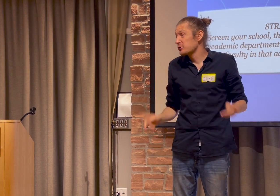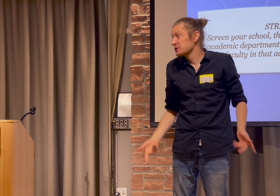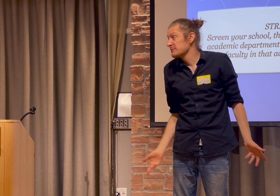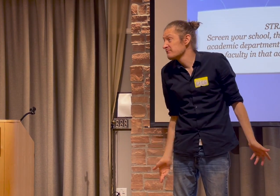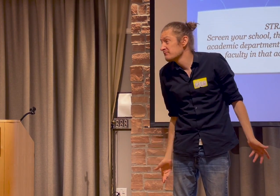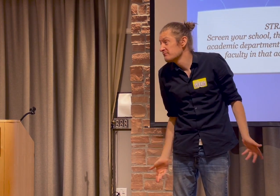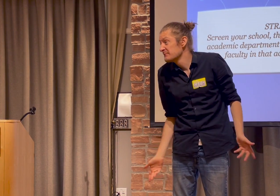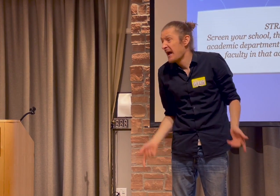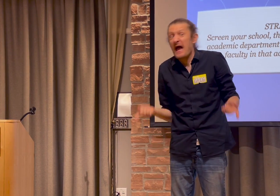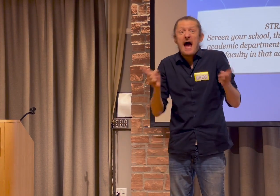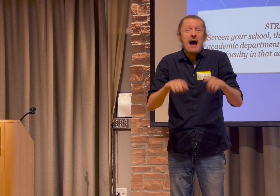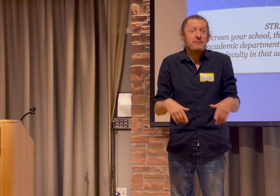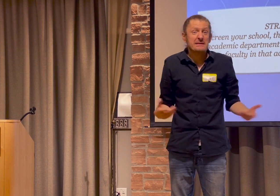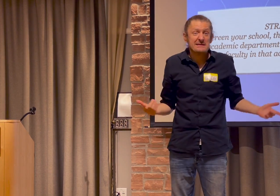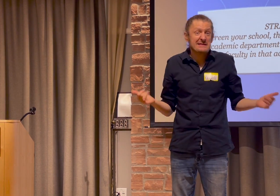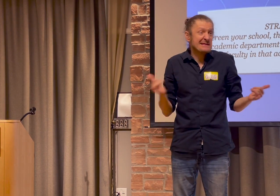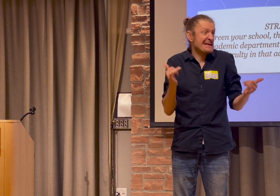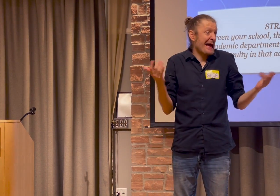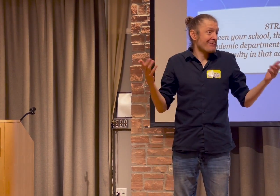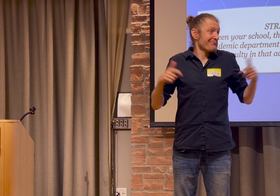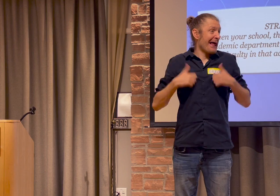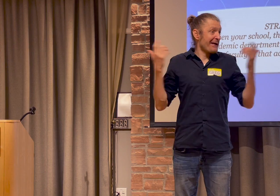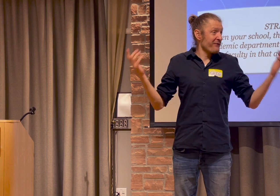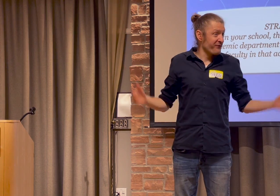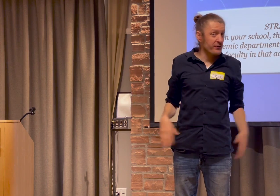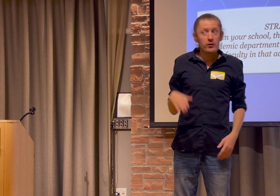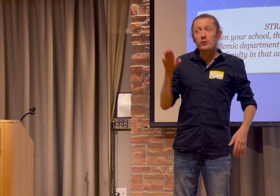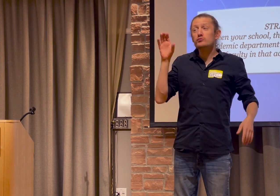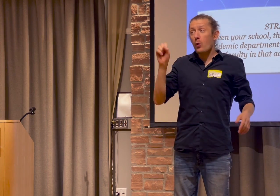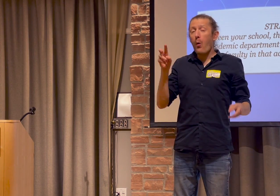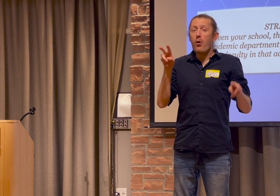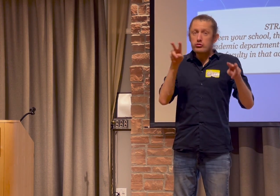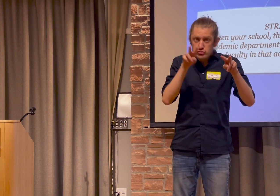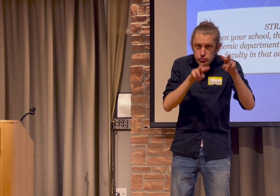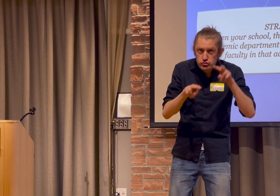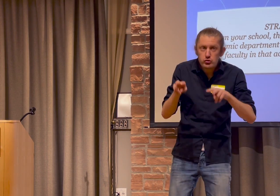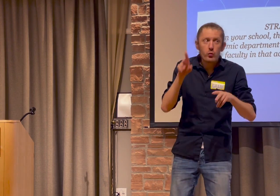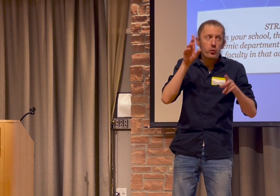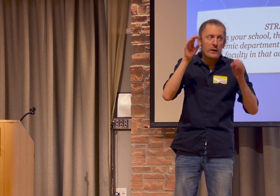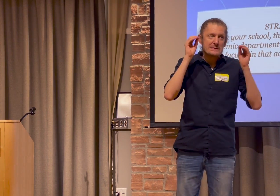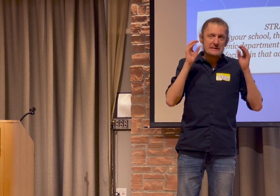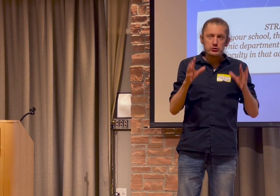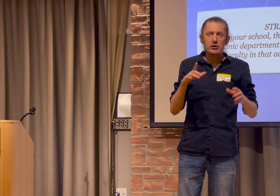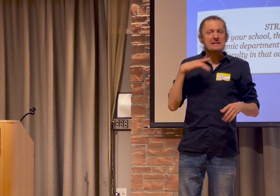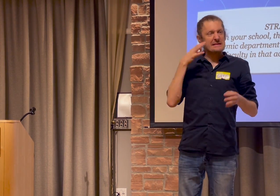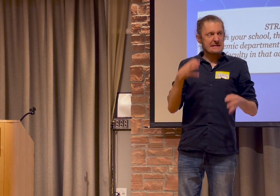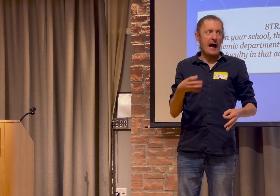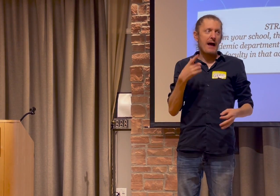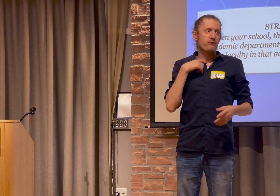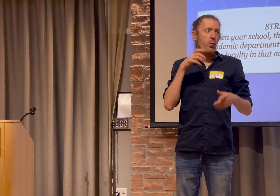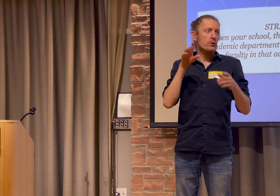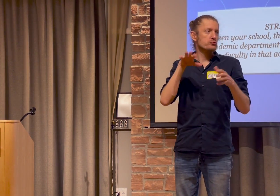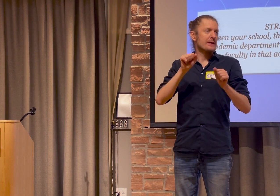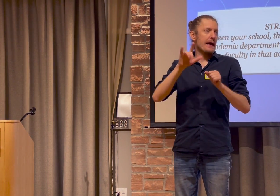someone is very focused on research, they have a PhD, but they're not a very nice person or a very effective teacher, that's not going to